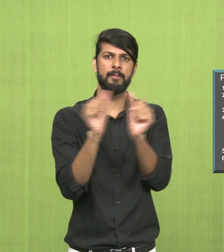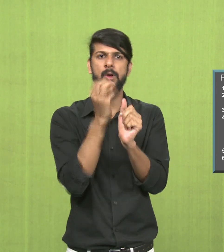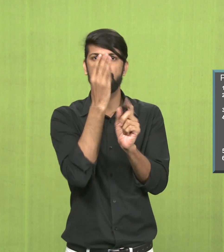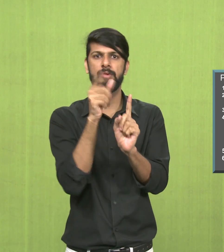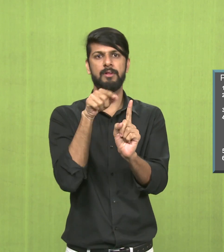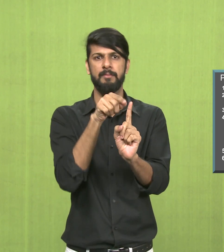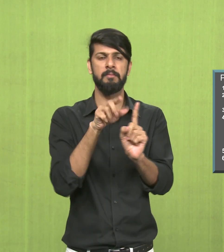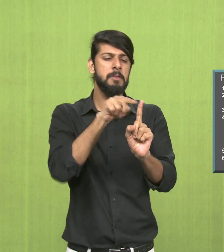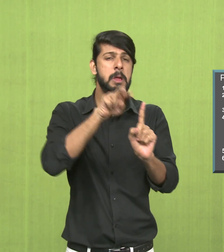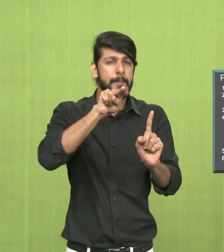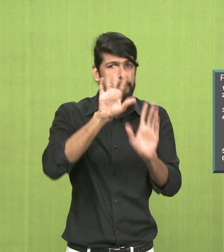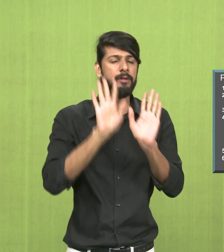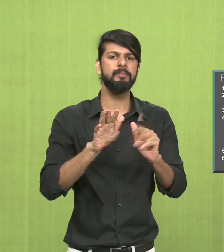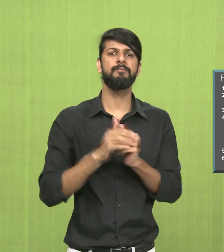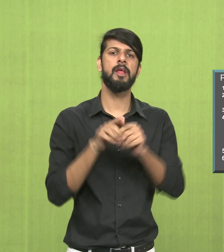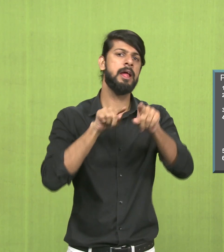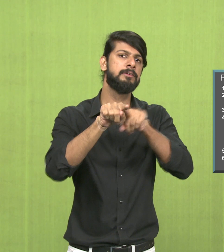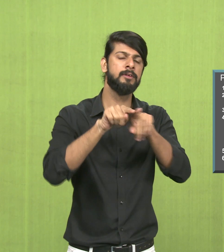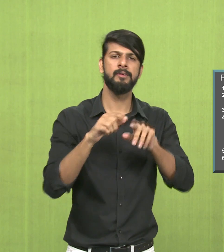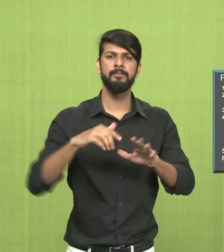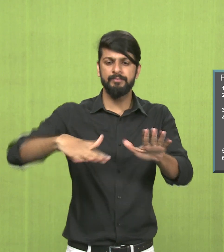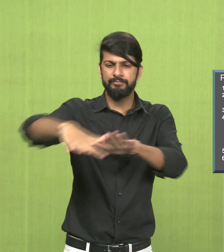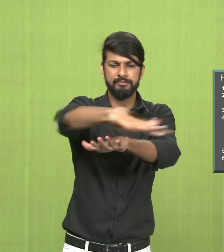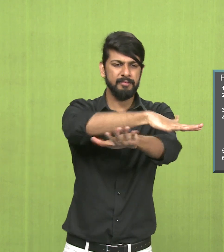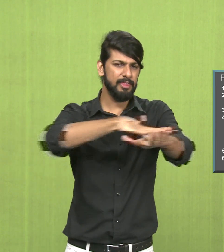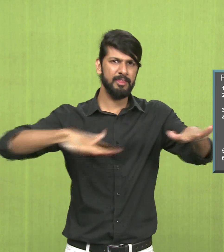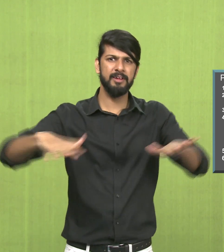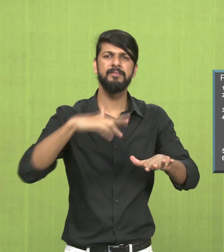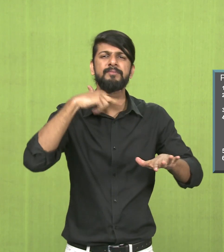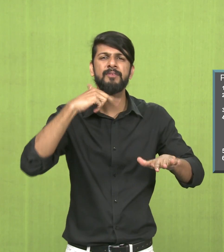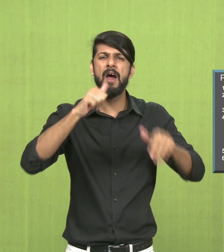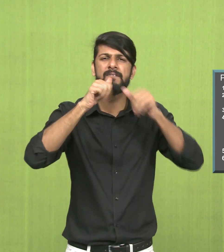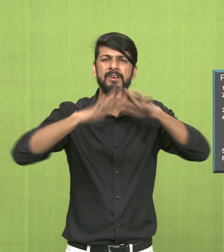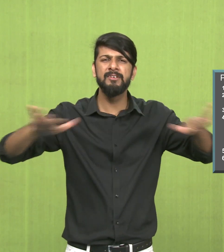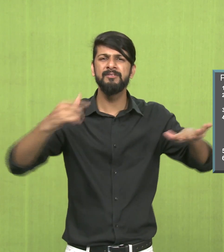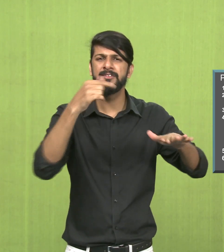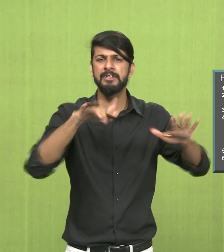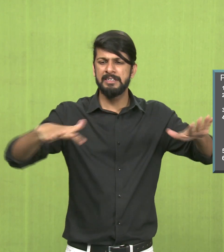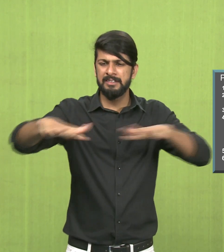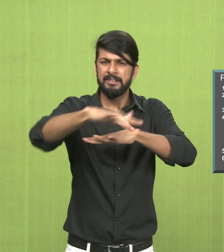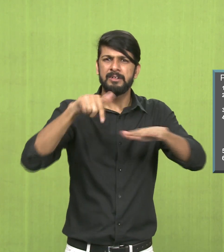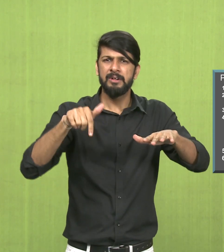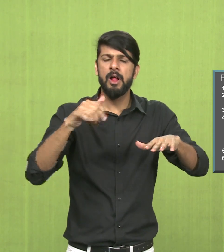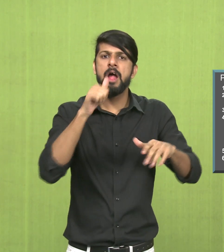holder of the lotus. So, Padma is lotus, and this also has a story. The reason why